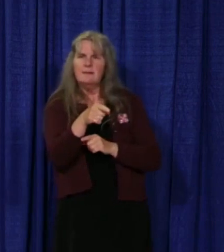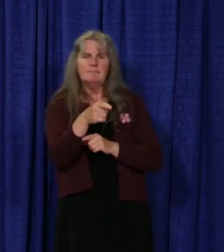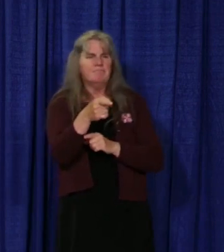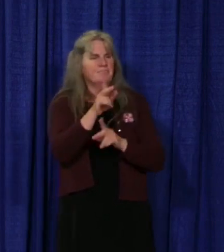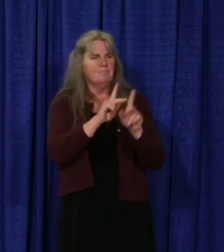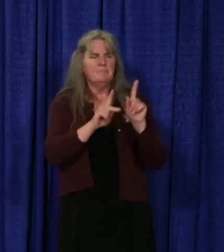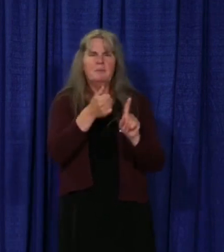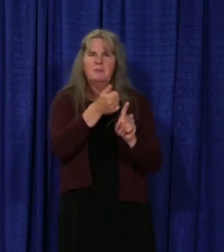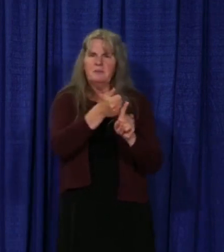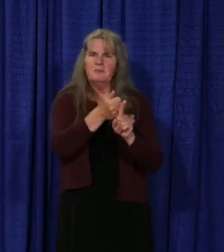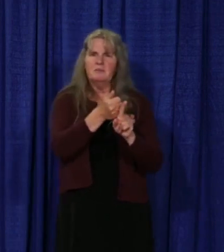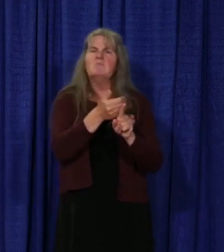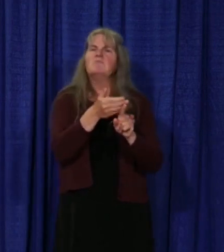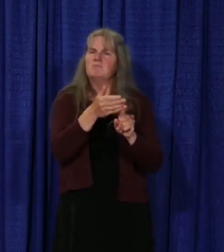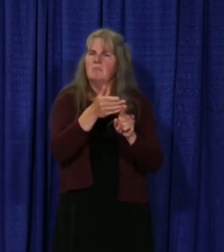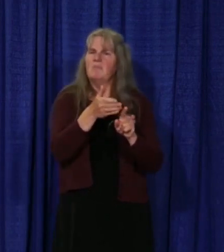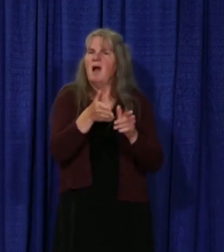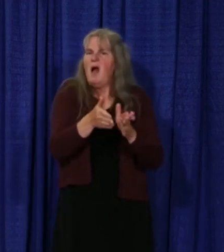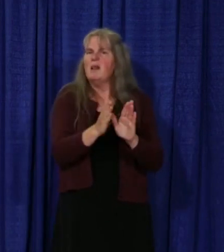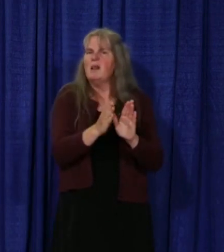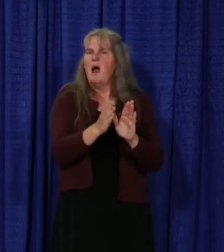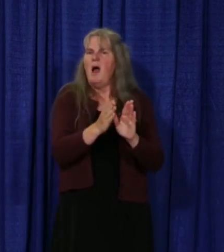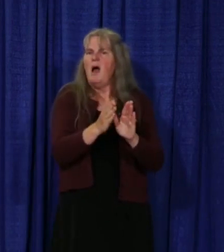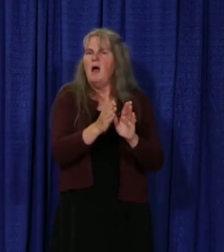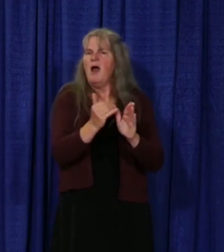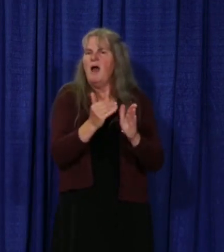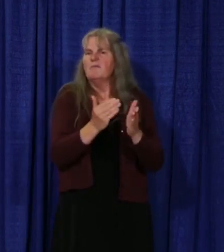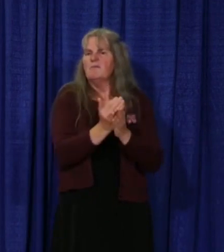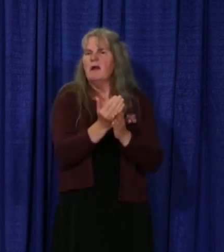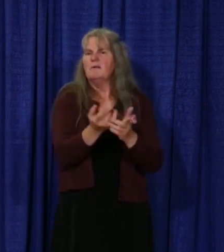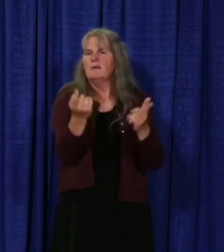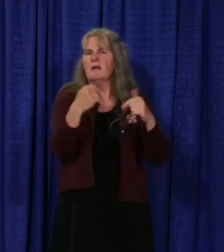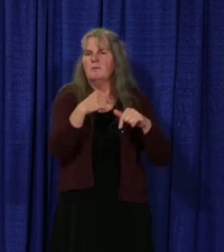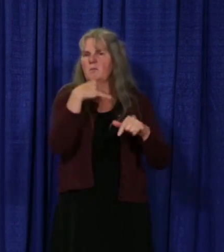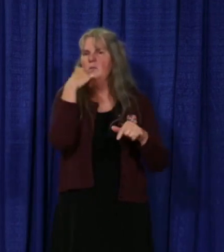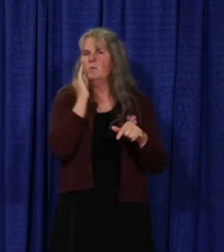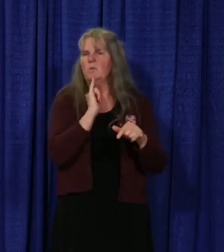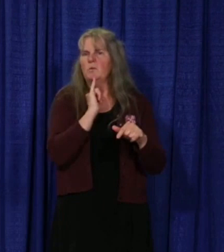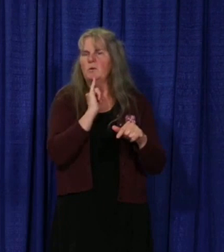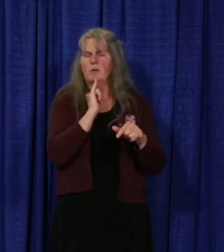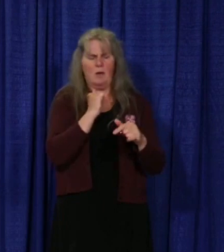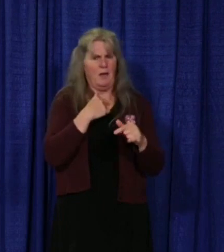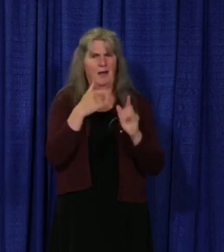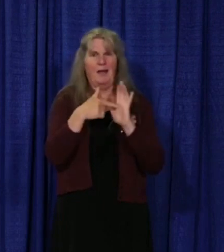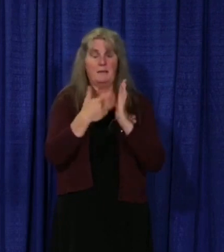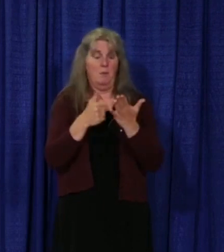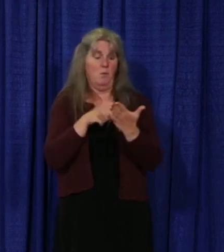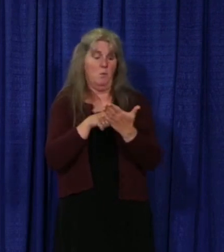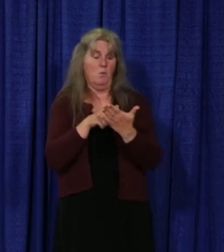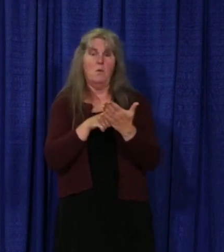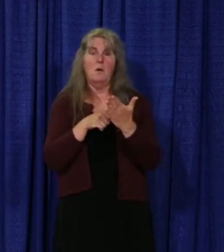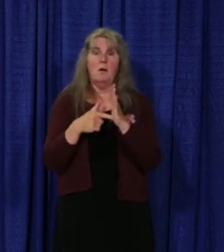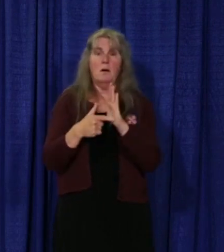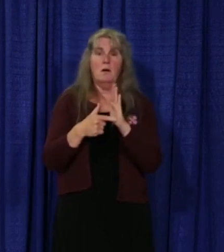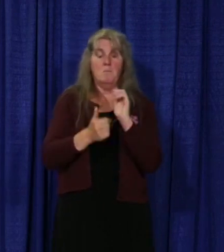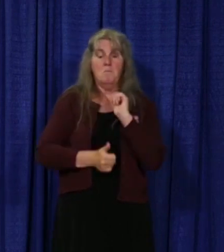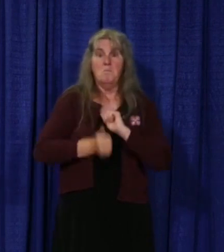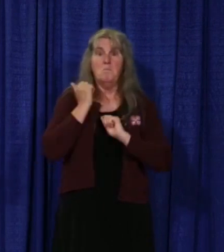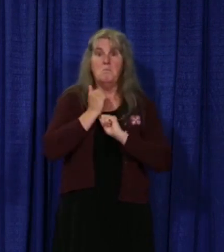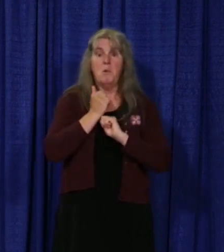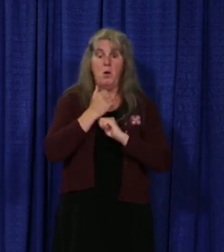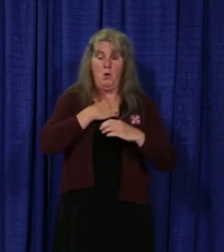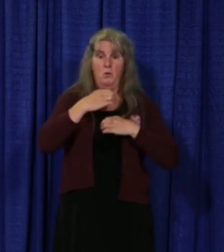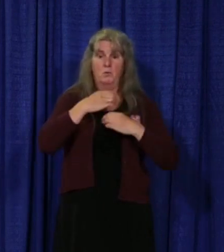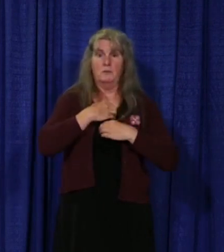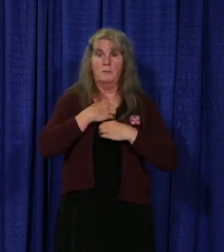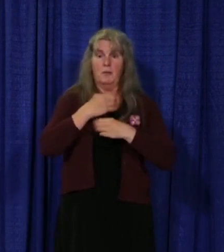people that do have the ability, do have the right to be here. I have note here about, in a majority of the cases of the